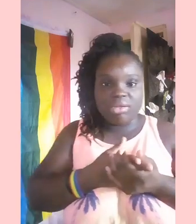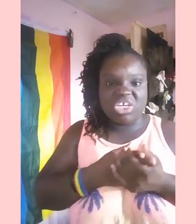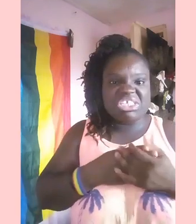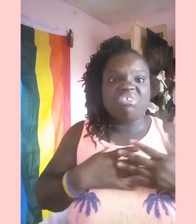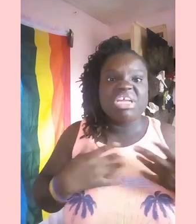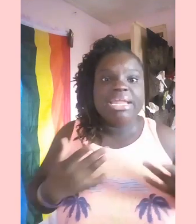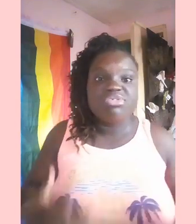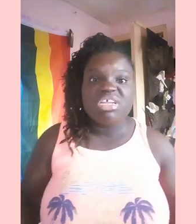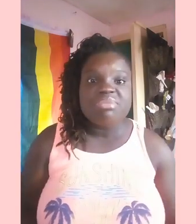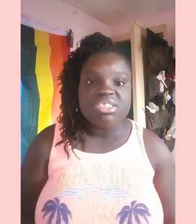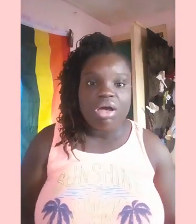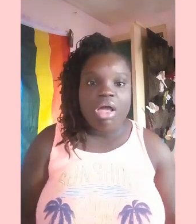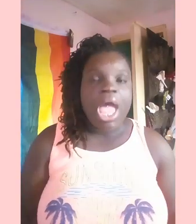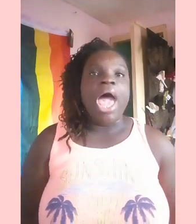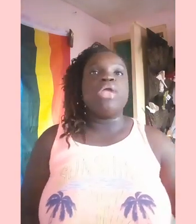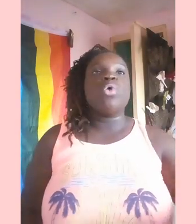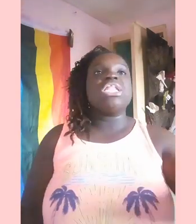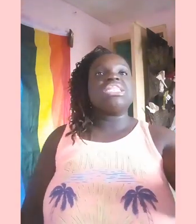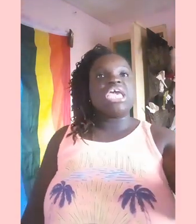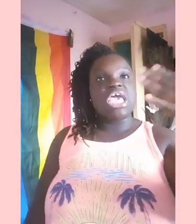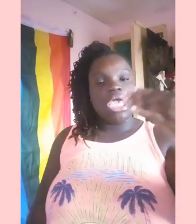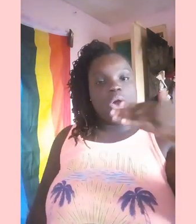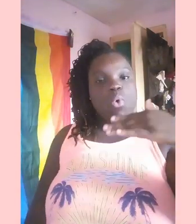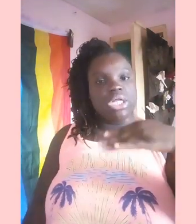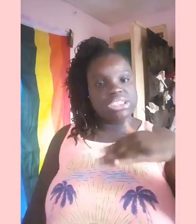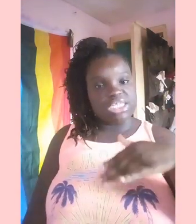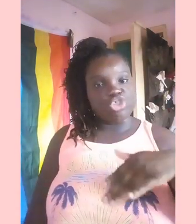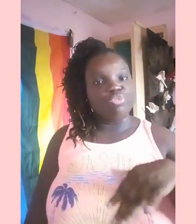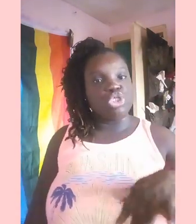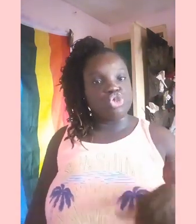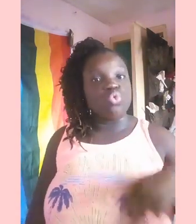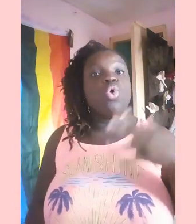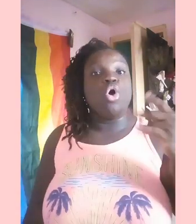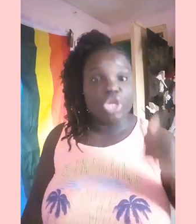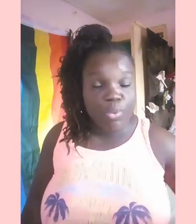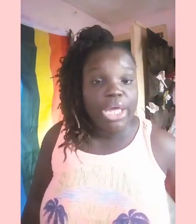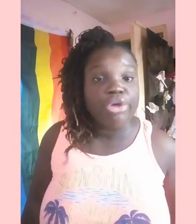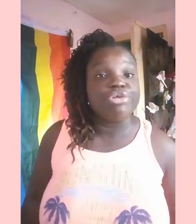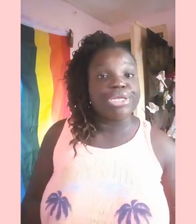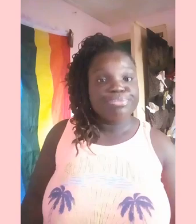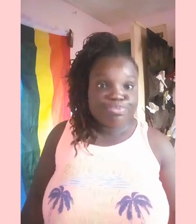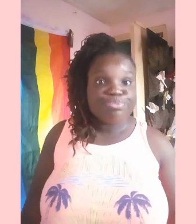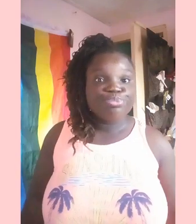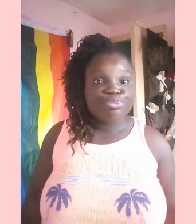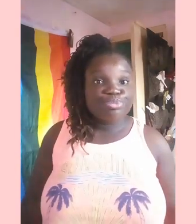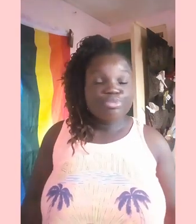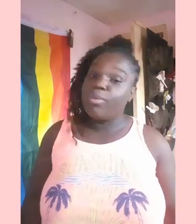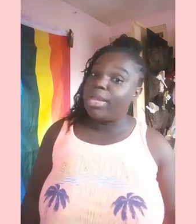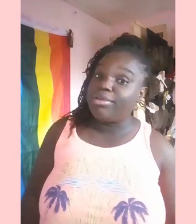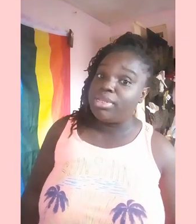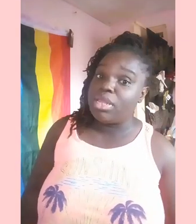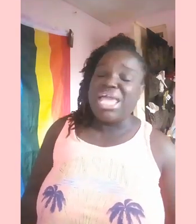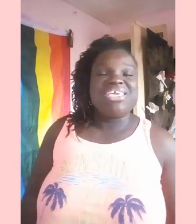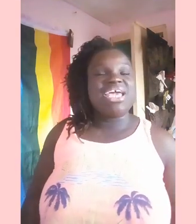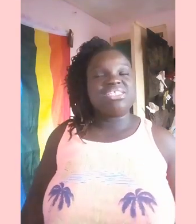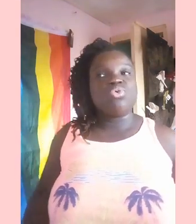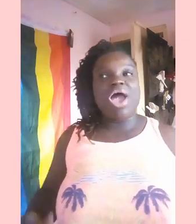You just read lips so, and when they want to say something to you, where you gonna read? Where you gonna read? Yes, you have